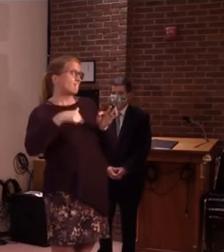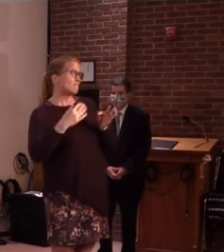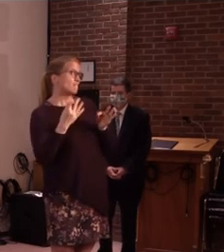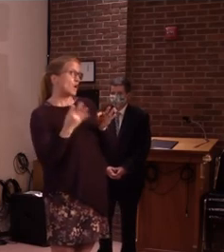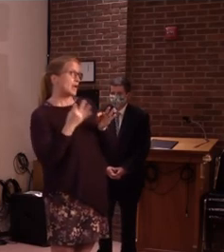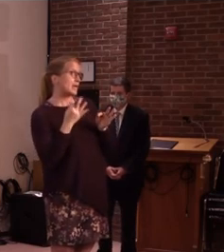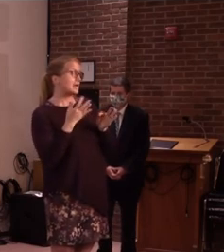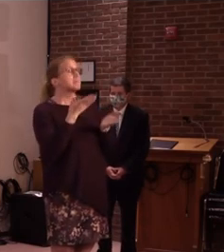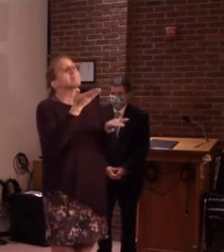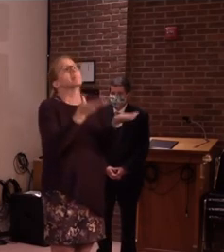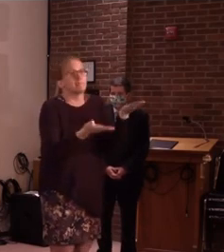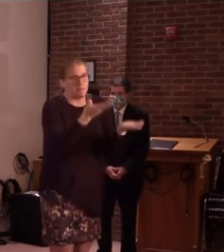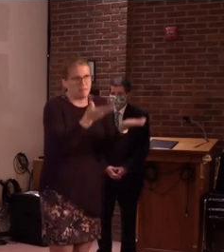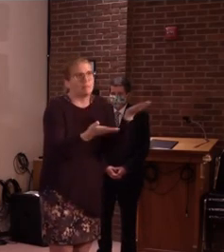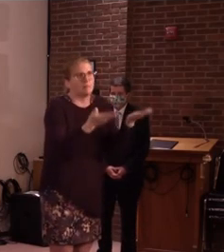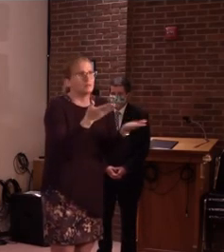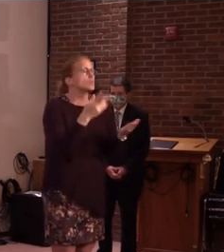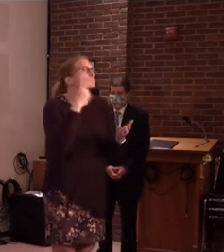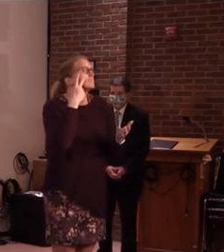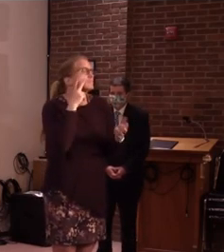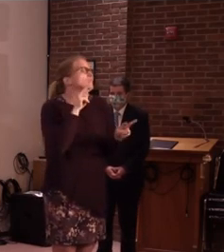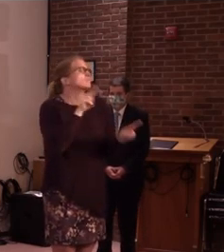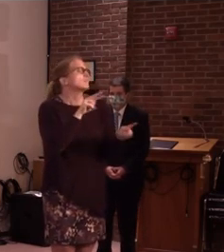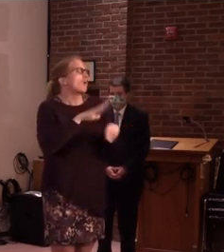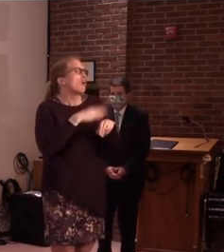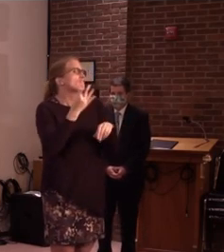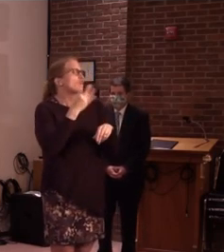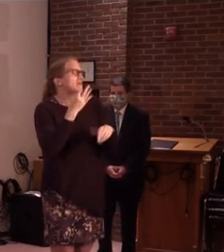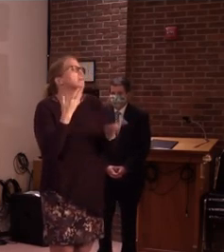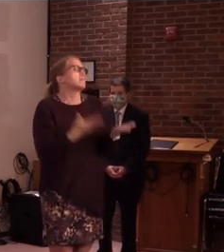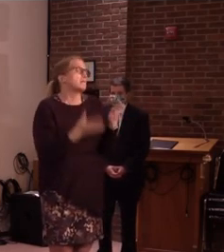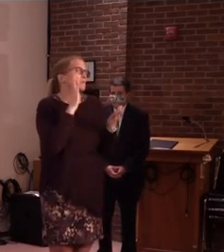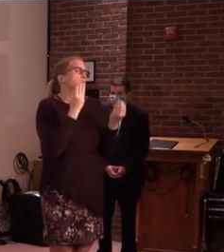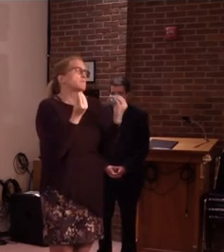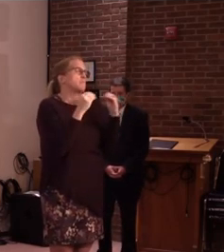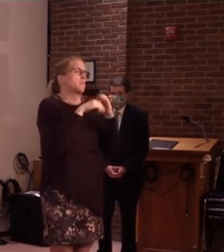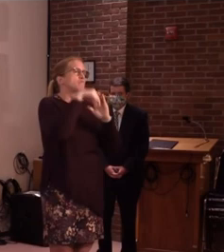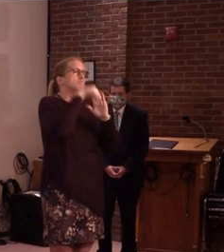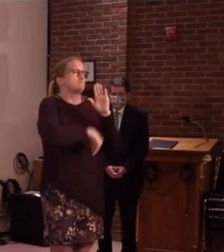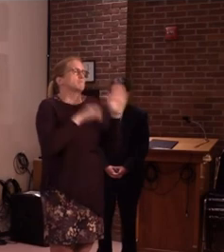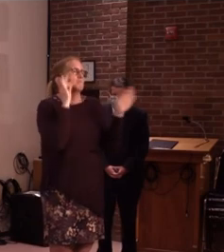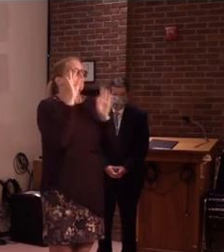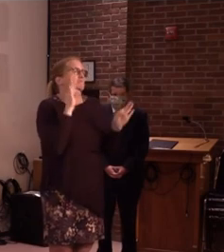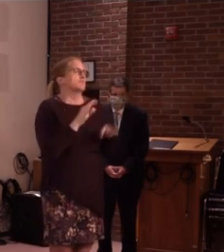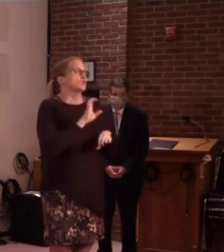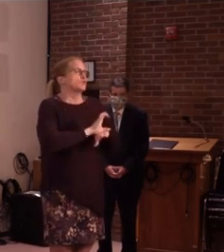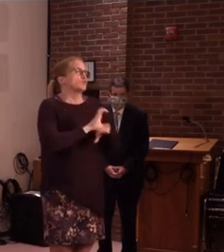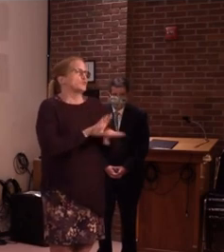So stay tuned Friday. Okay. Thank you.